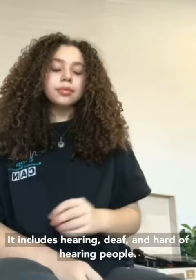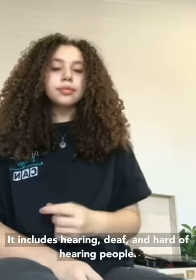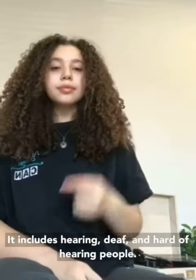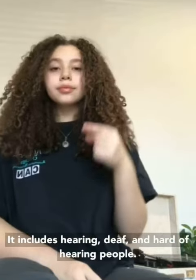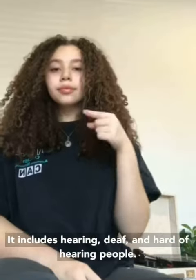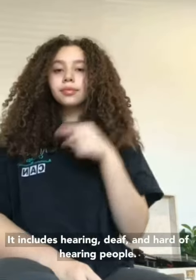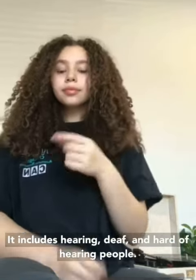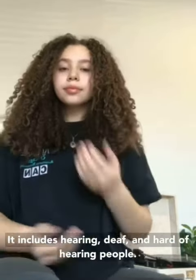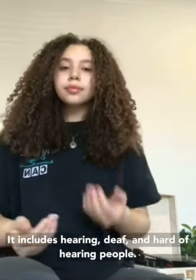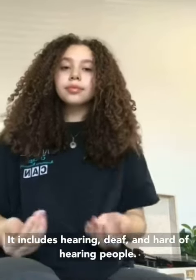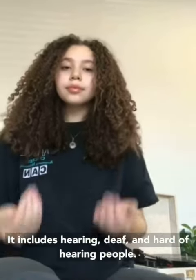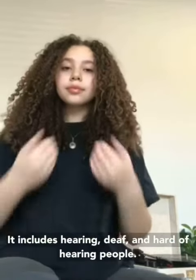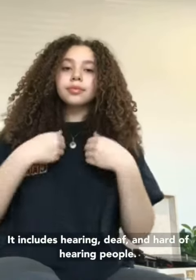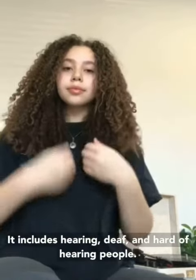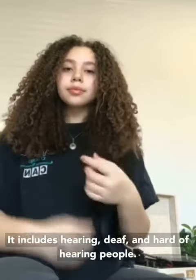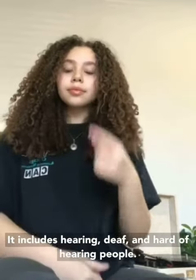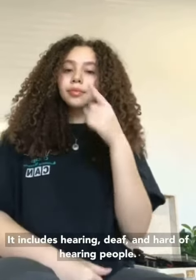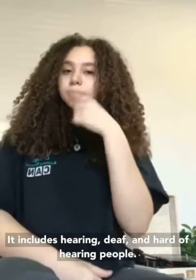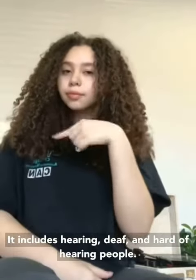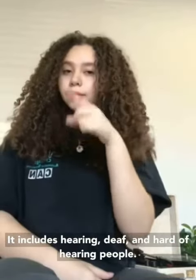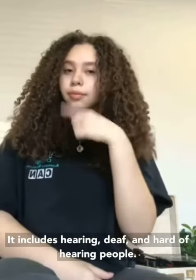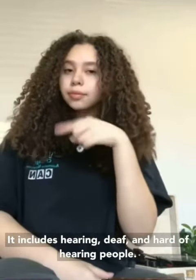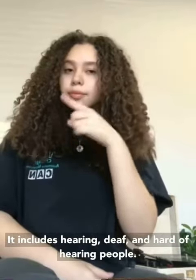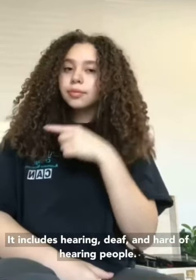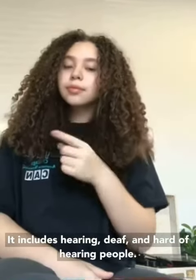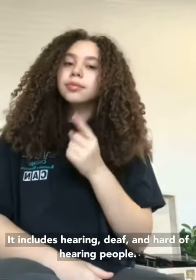It includes hearing, deaf, and hard of hearing people.